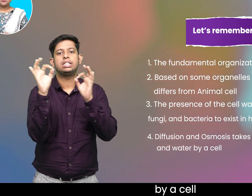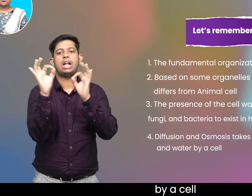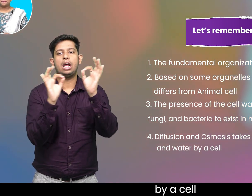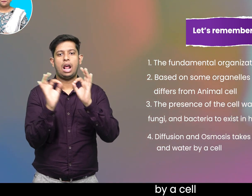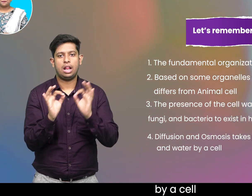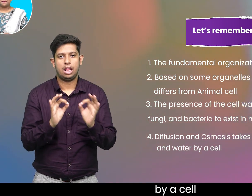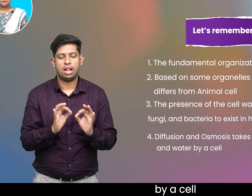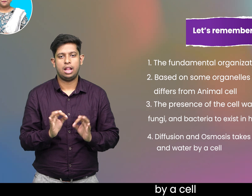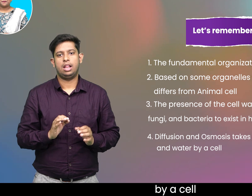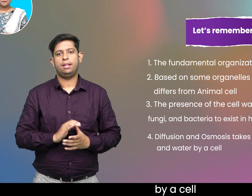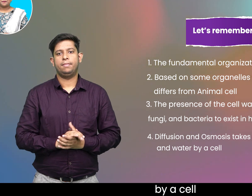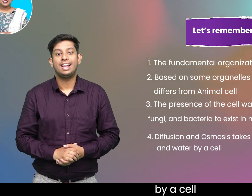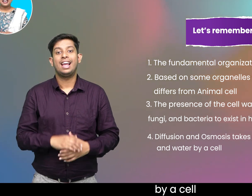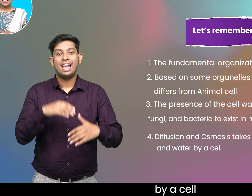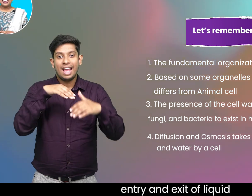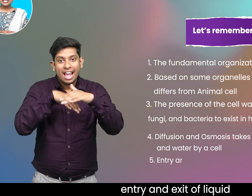cell.